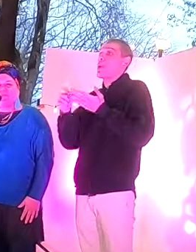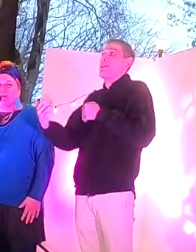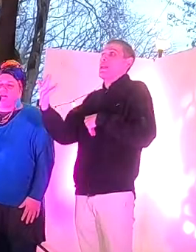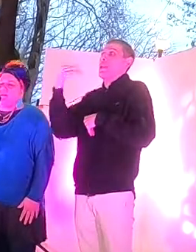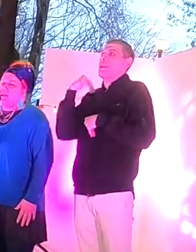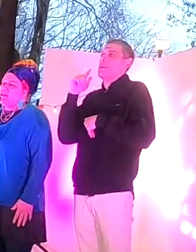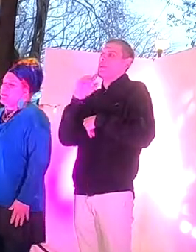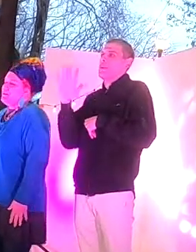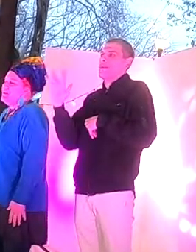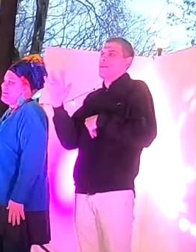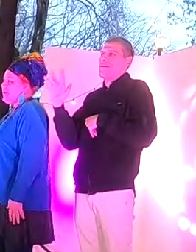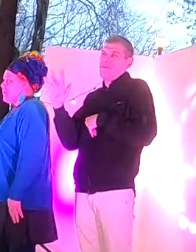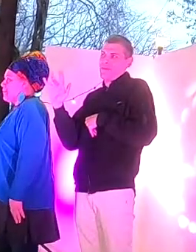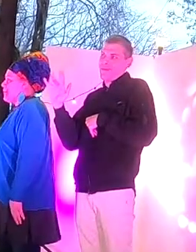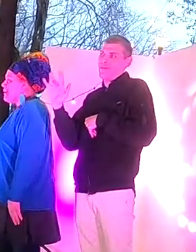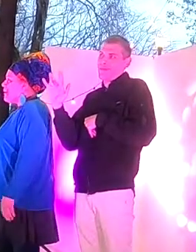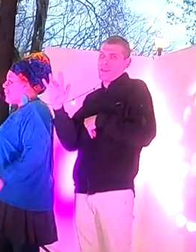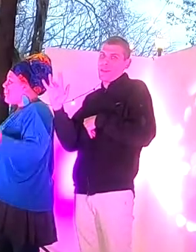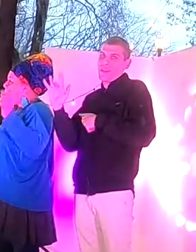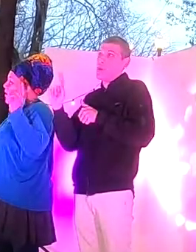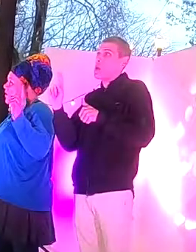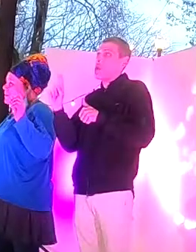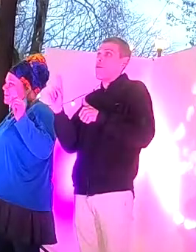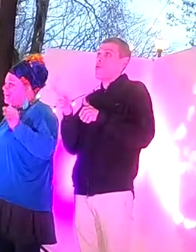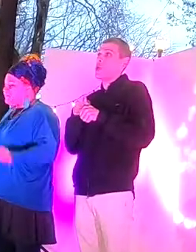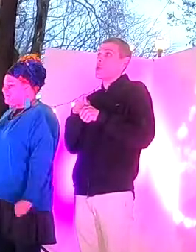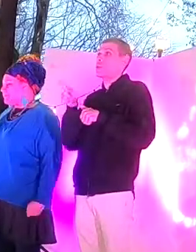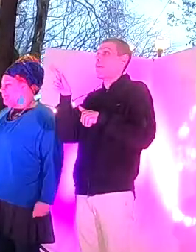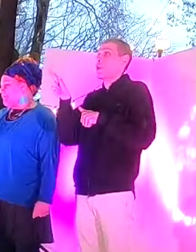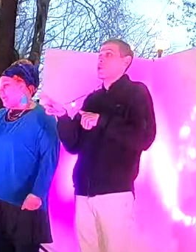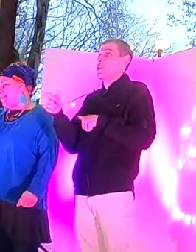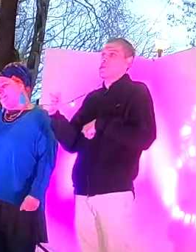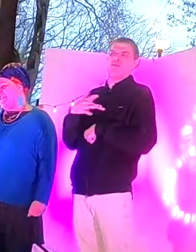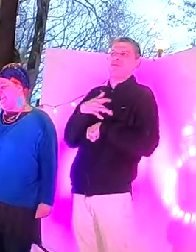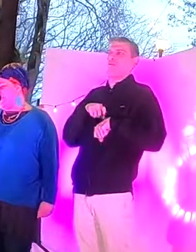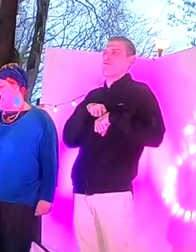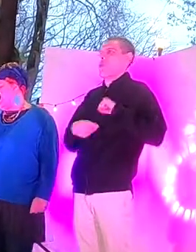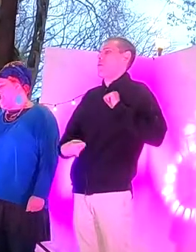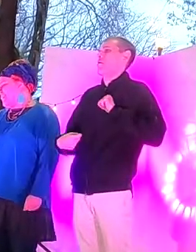25, and this is the first person that broke my heart.